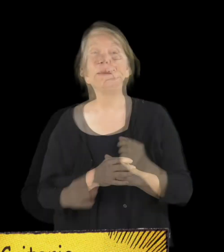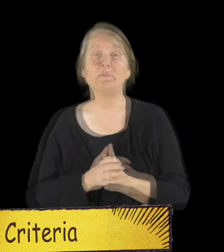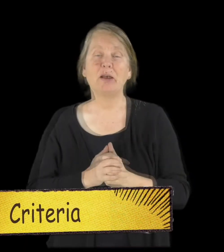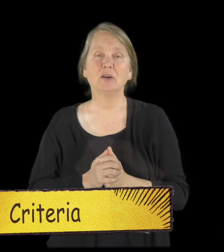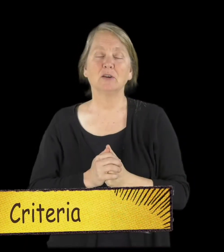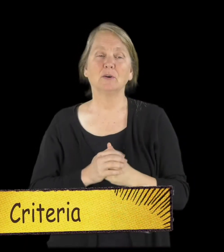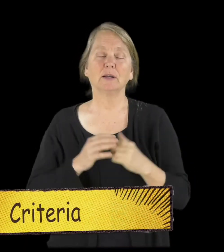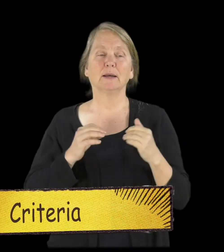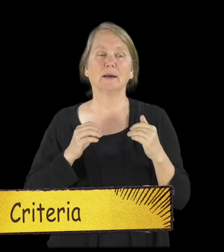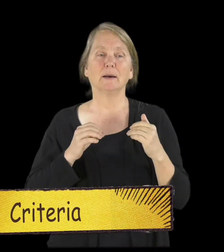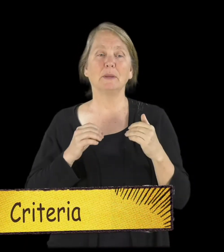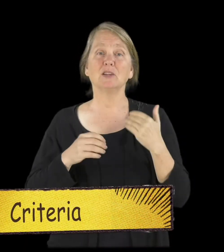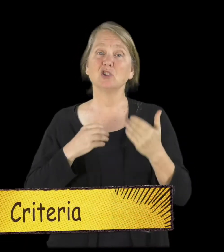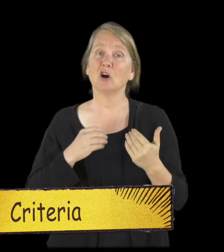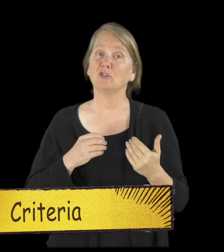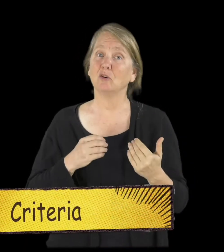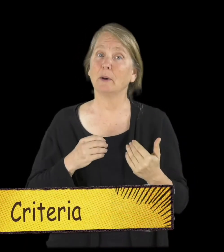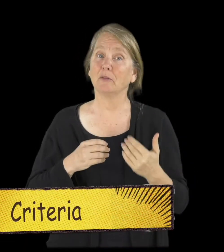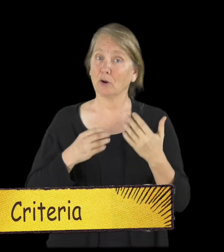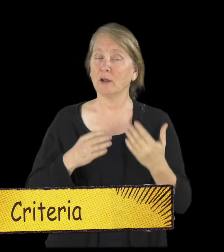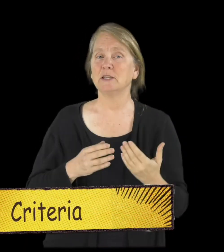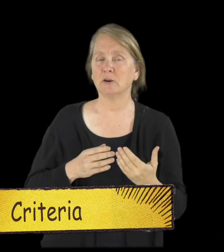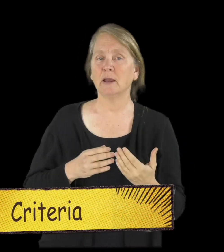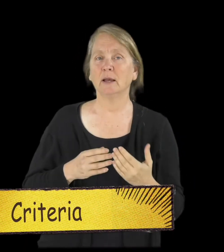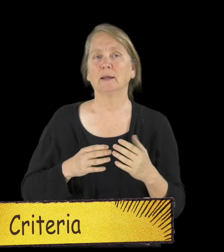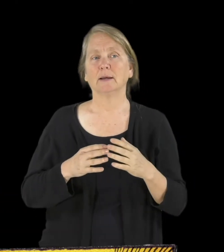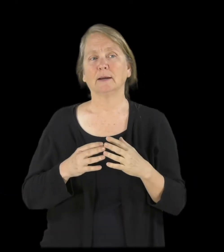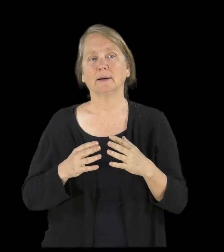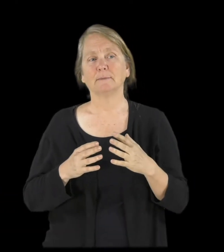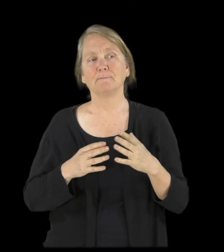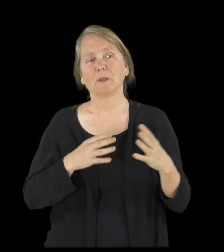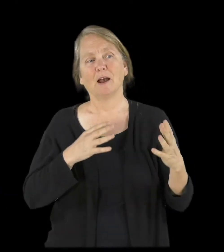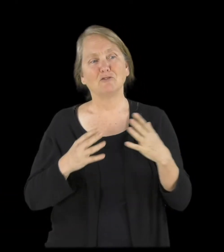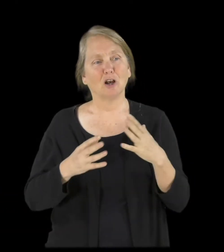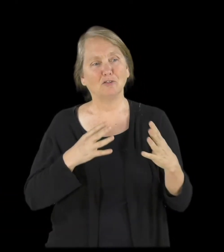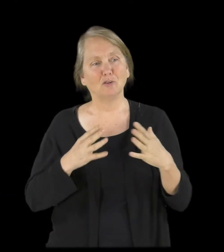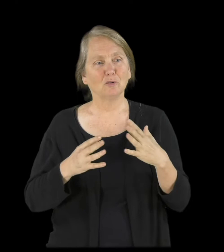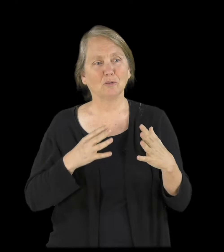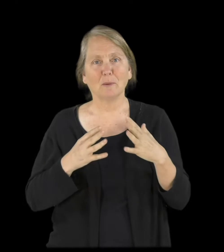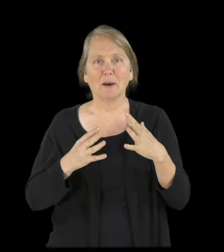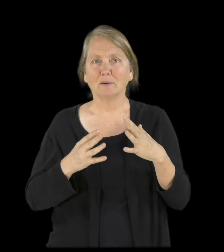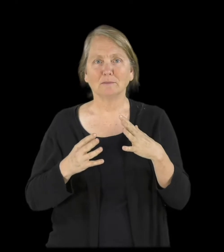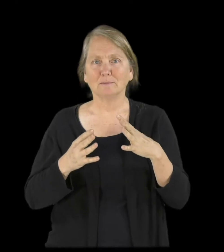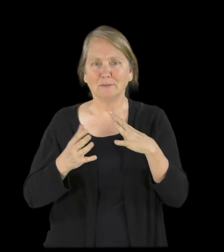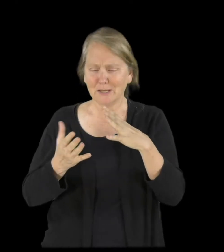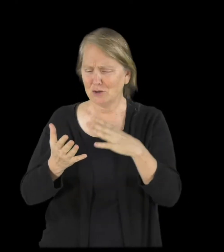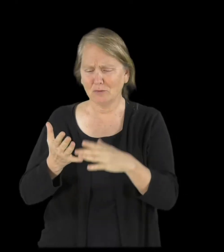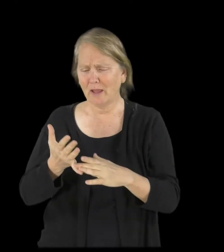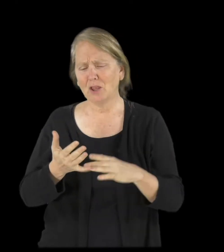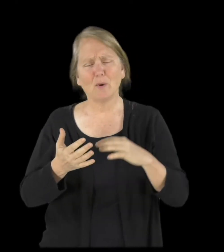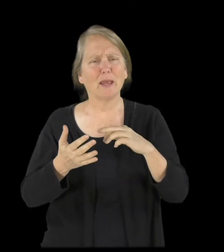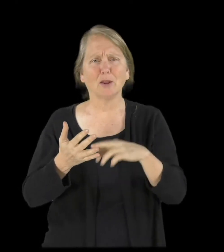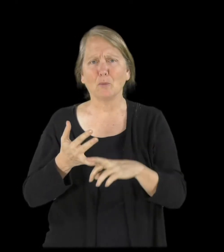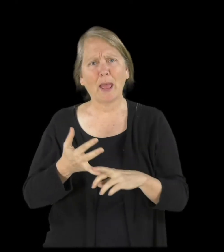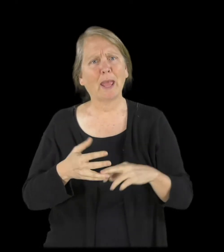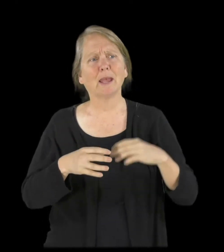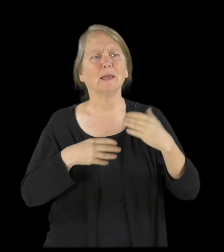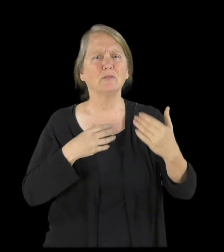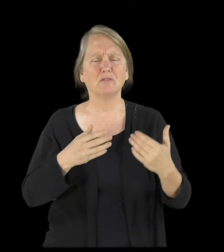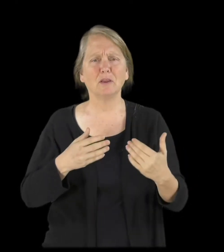I'm now going to begin to talk to you about the criteria. I've talked to you about the need to evaluate and rank and giving feedback,